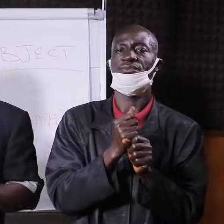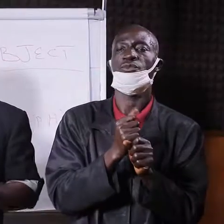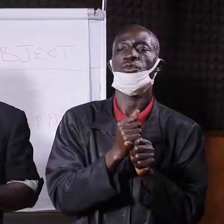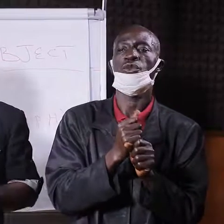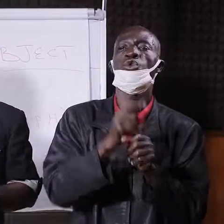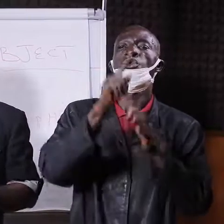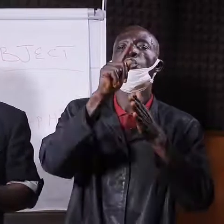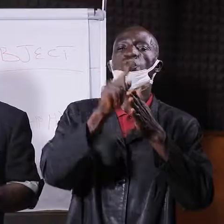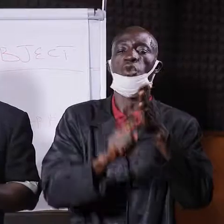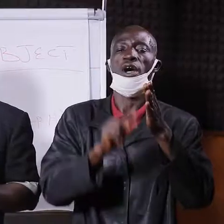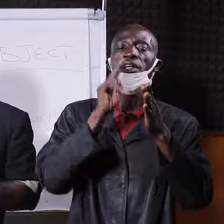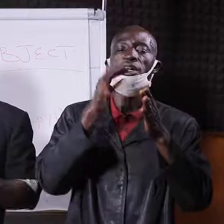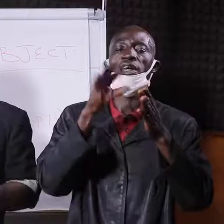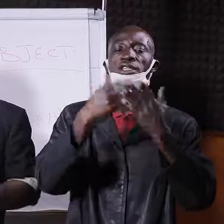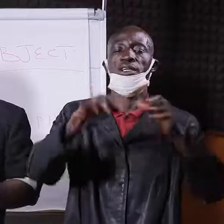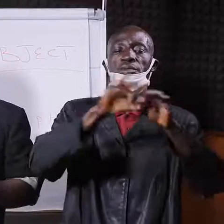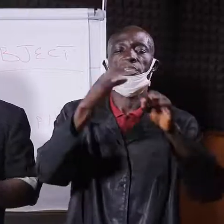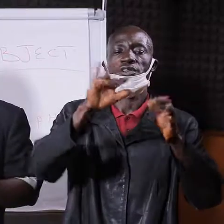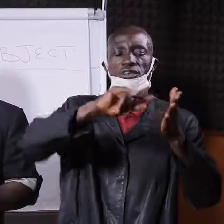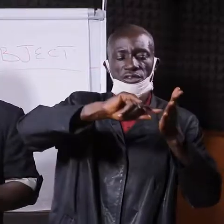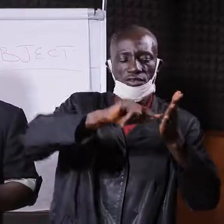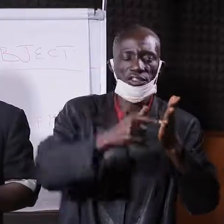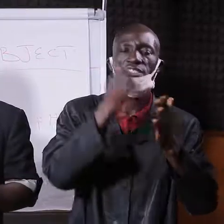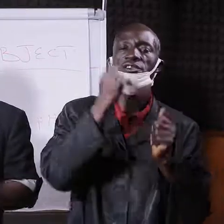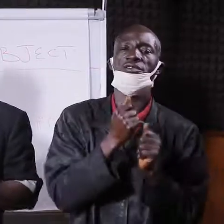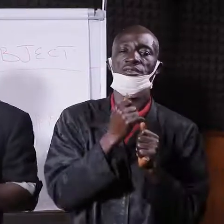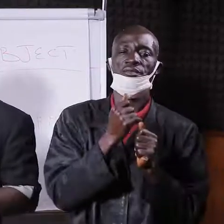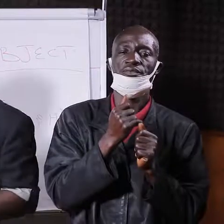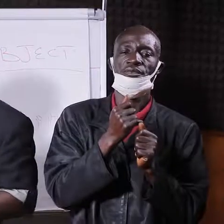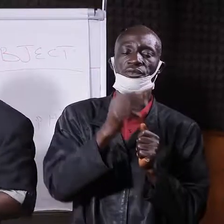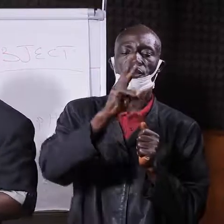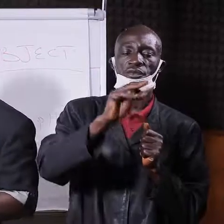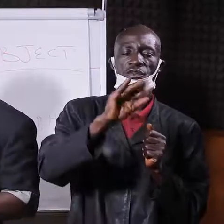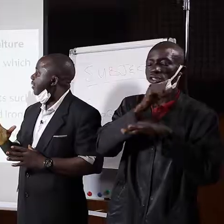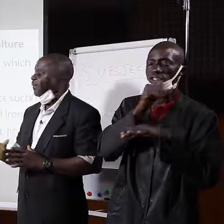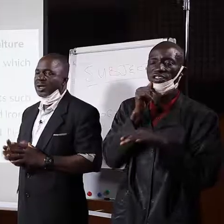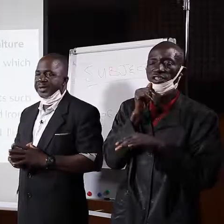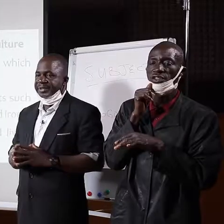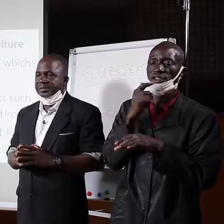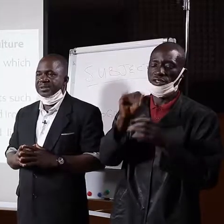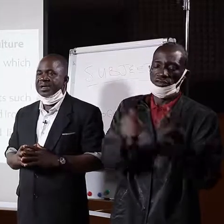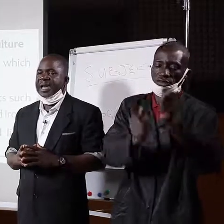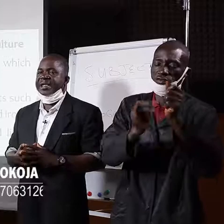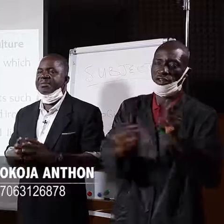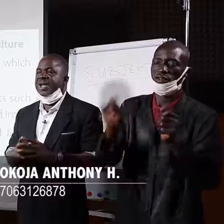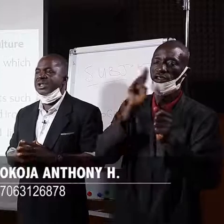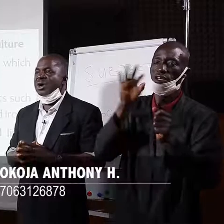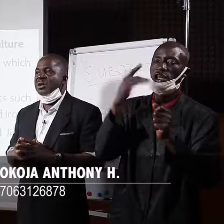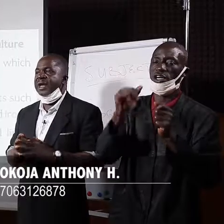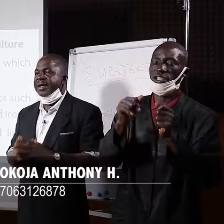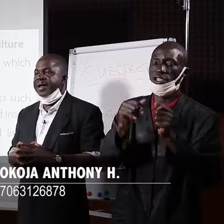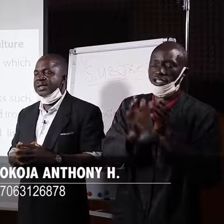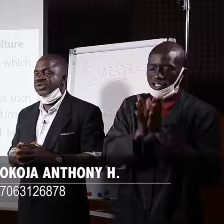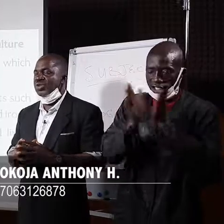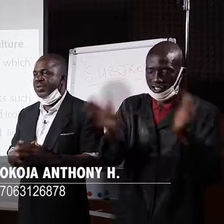What are the importance of this inorganic matter on agriculture? The following are the